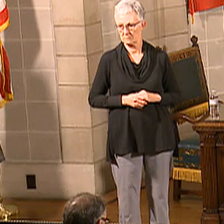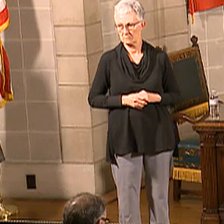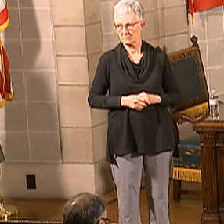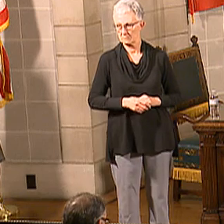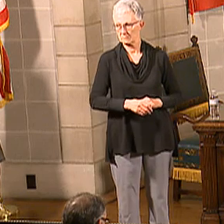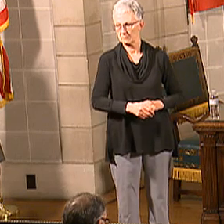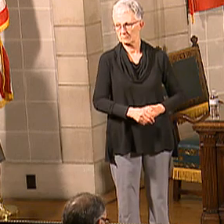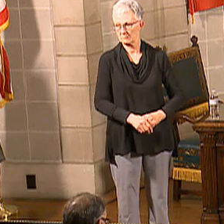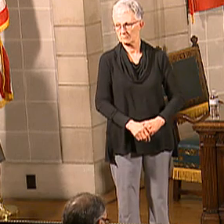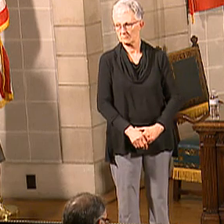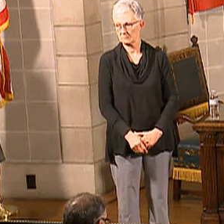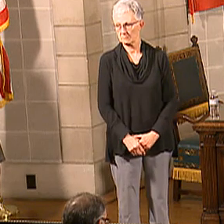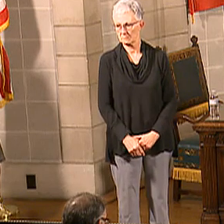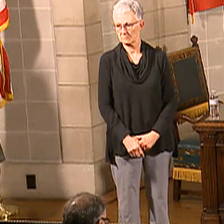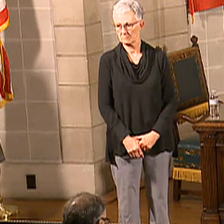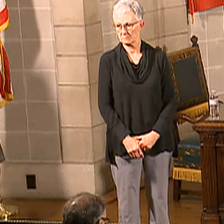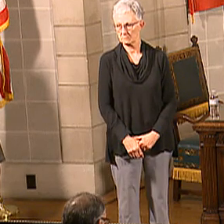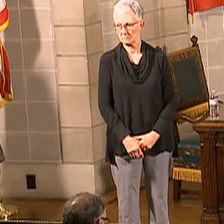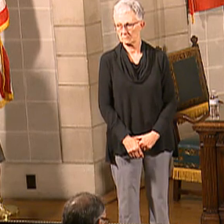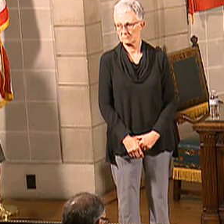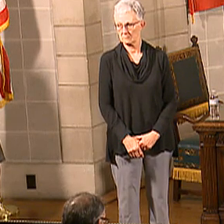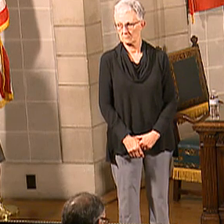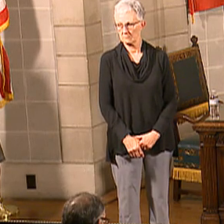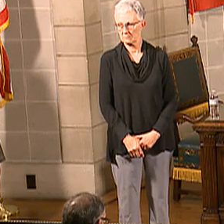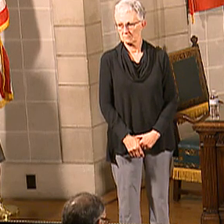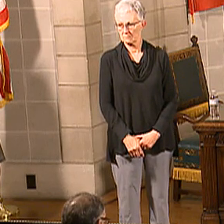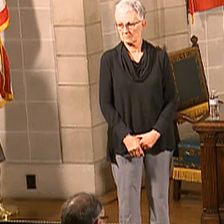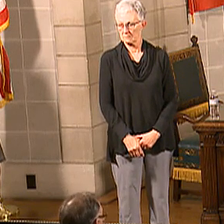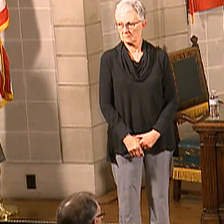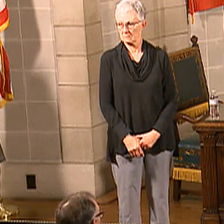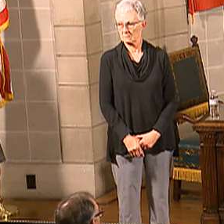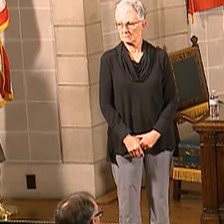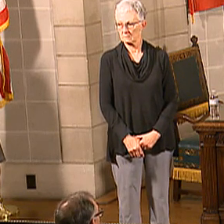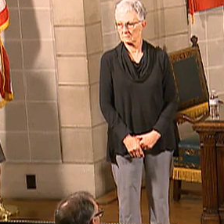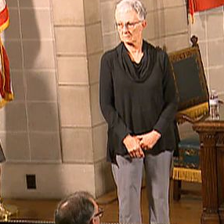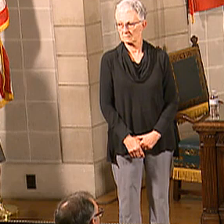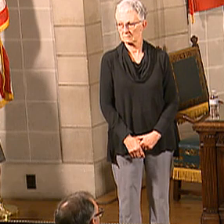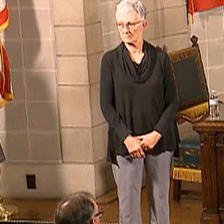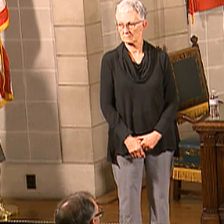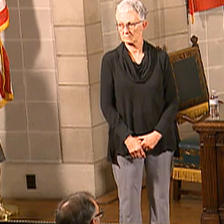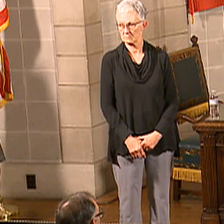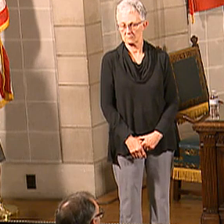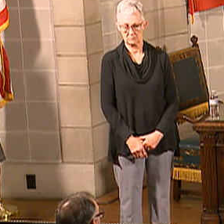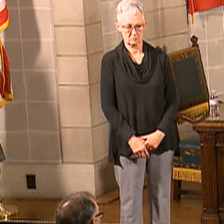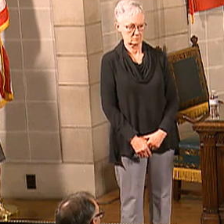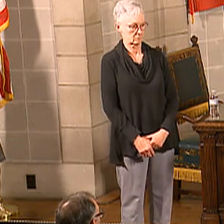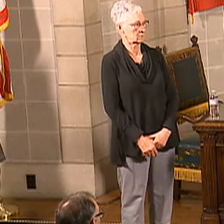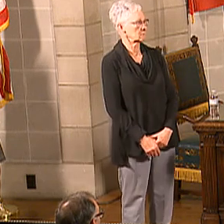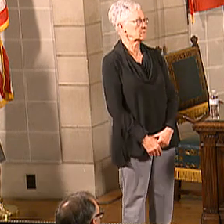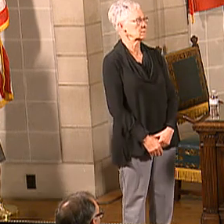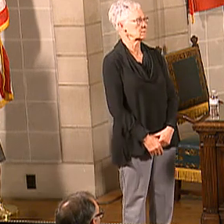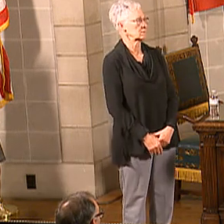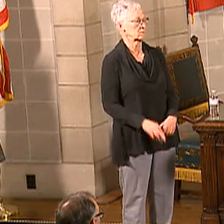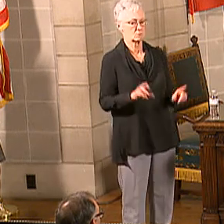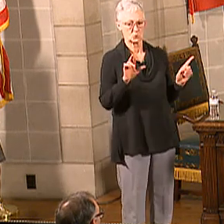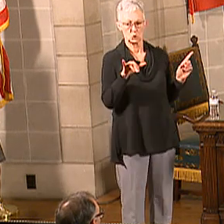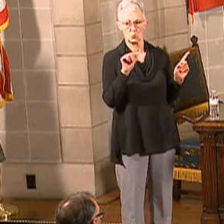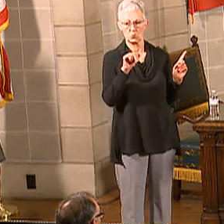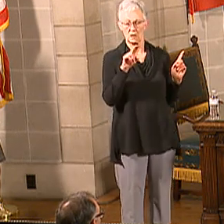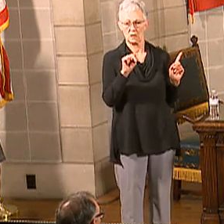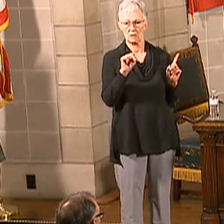are public health officials saying anything yet about summer sports and activities, or are you going to reassess that at the end of the month? Ryan Boyd